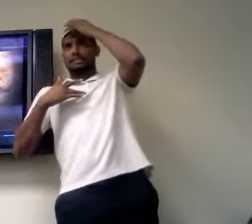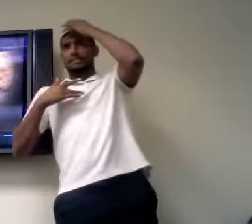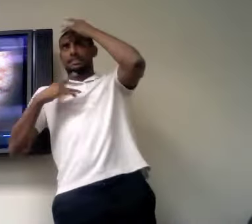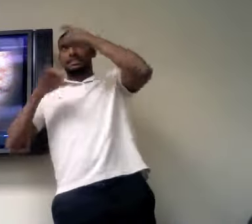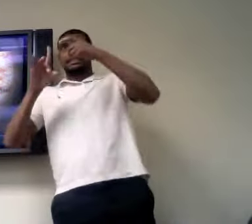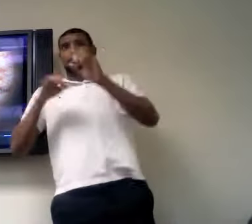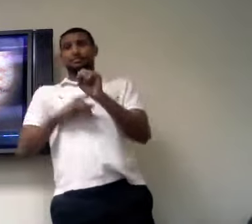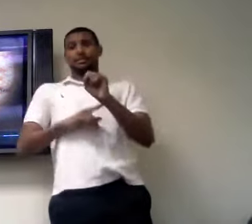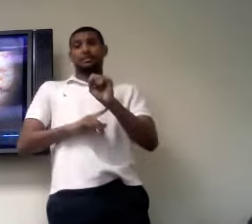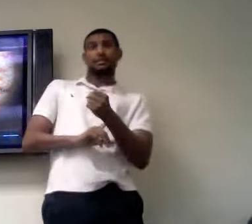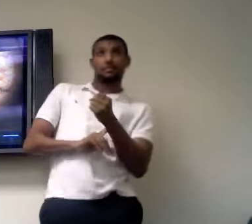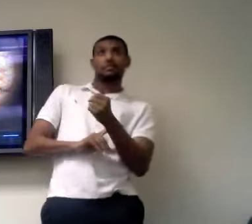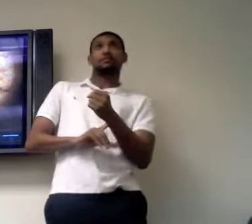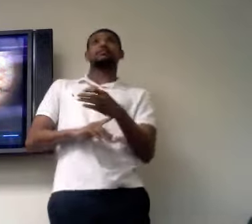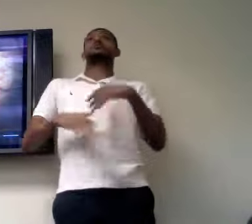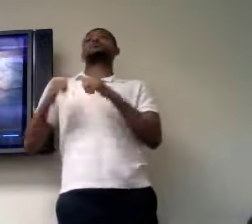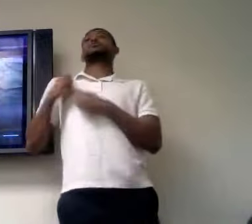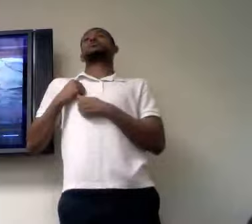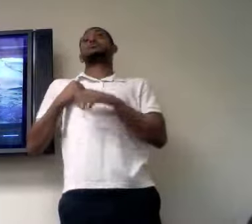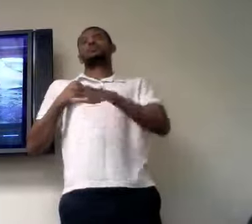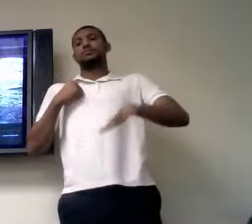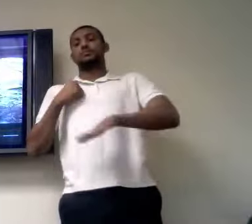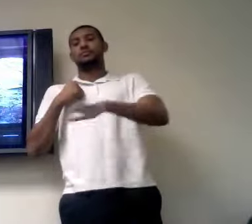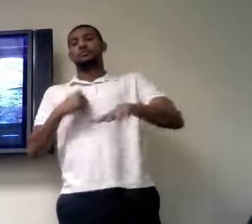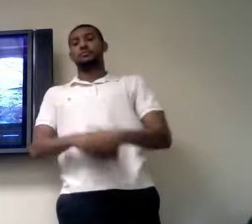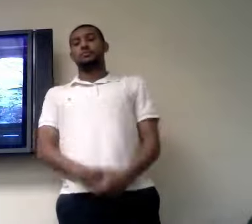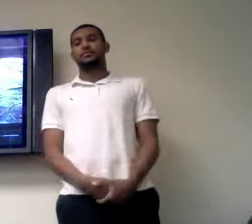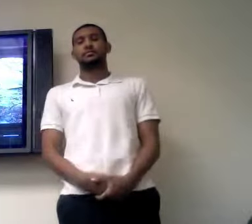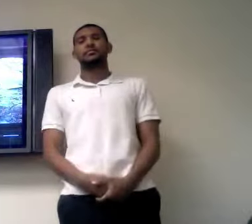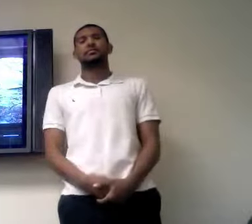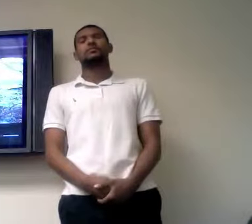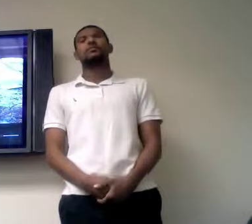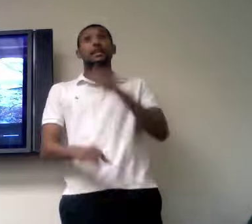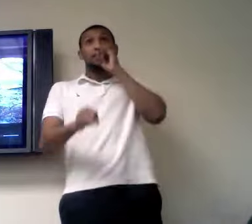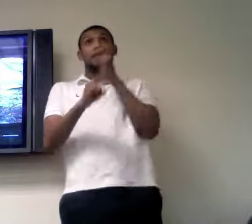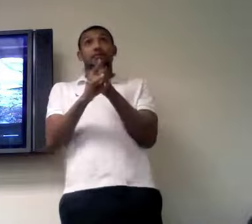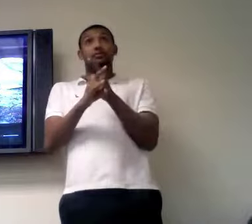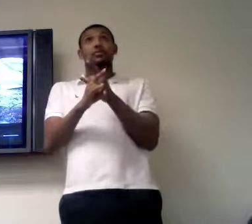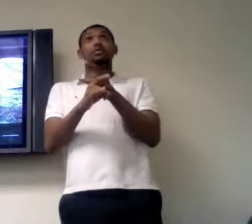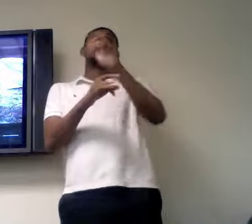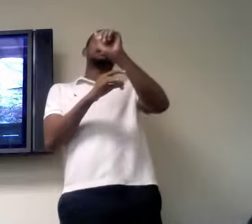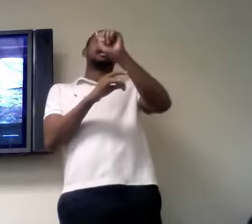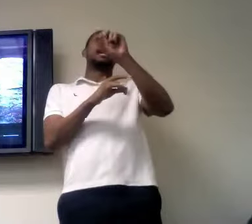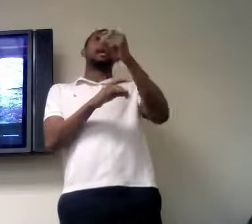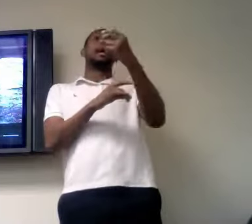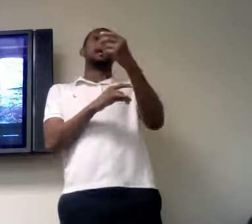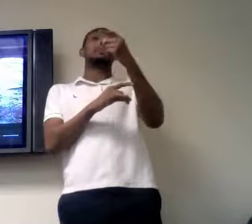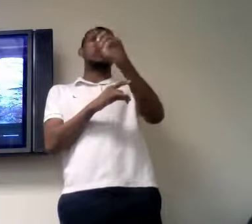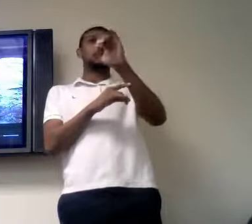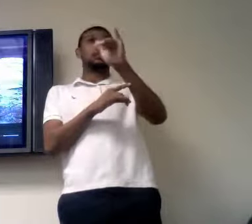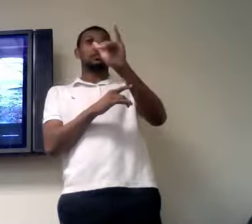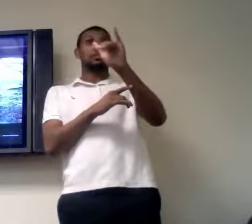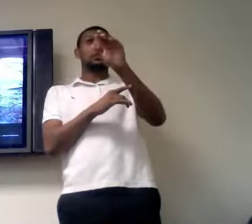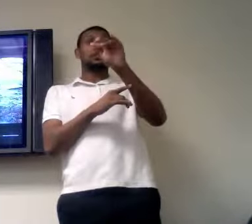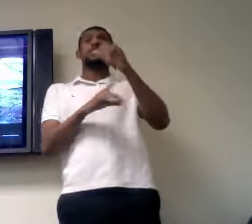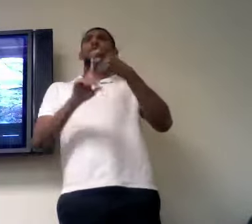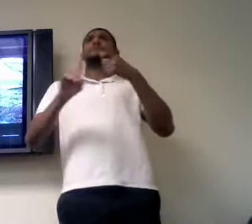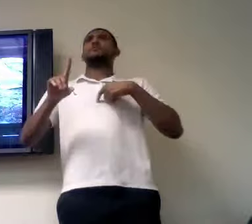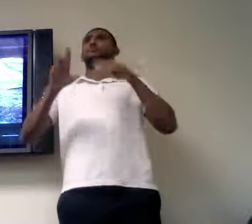in the field. Ironically, Ashley Wilkes from Gone with the Wind had a better chance of returning to Scarlett and Melanie